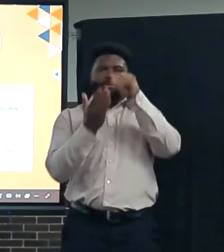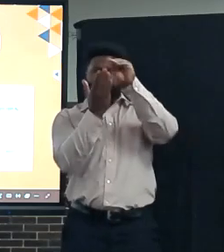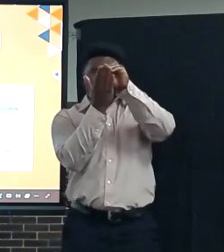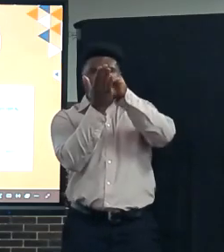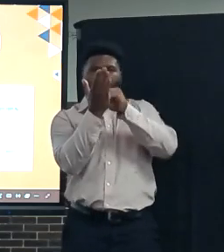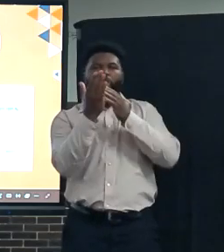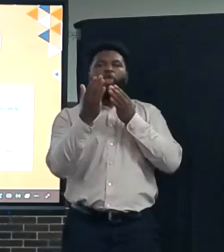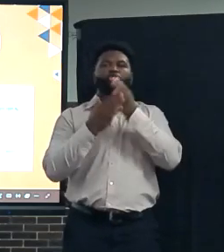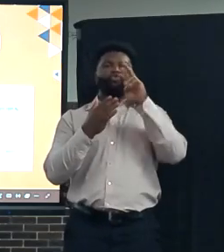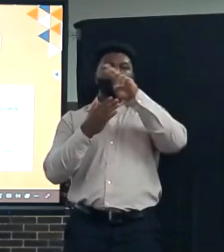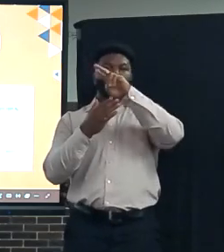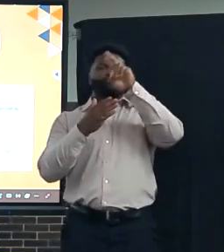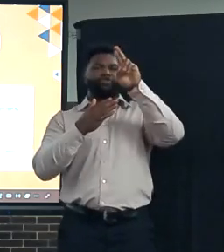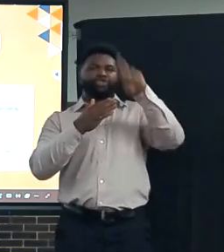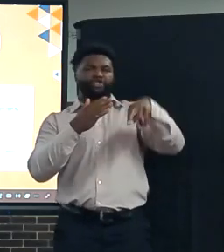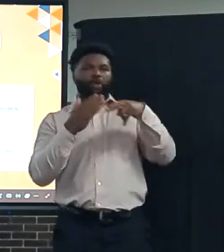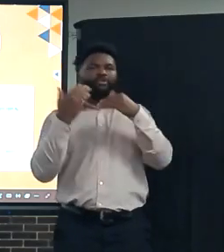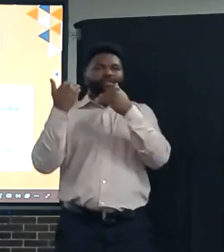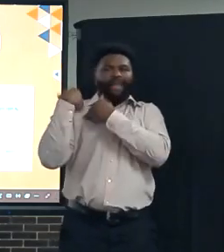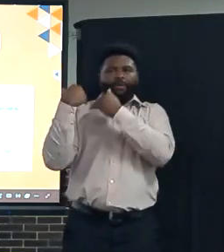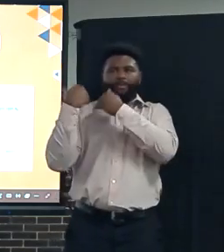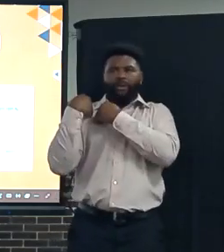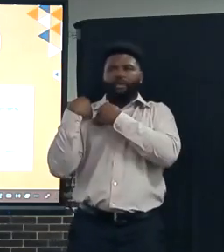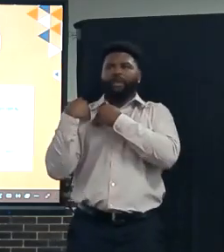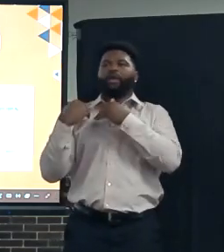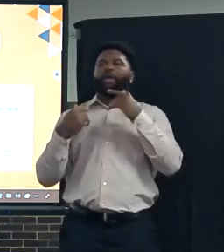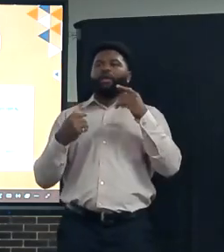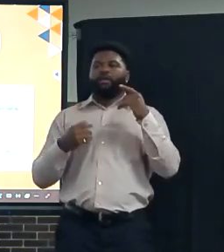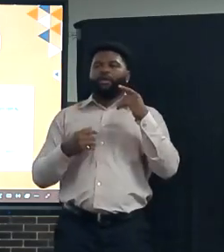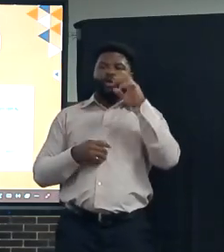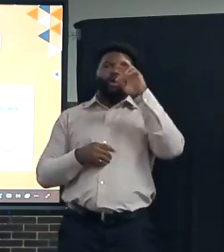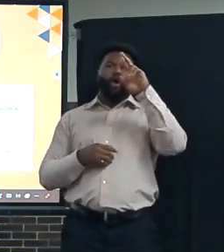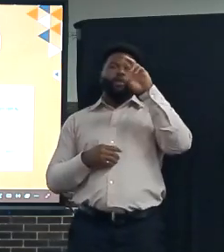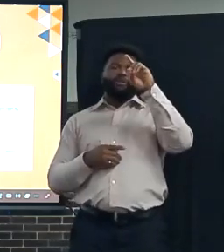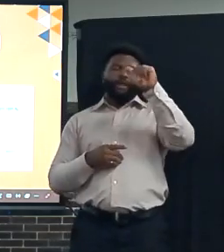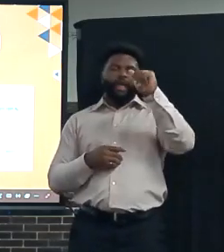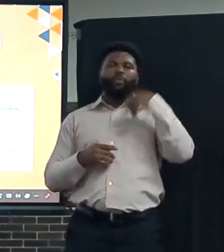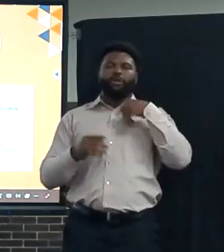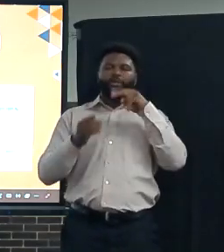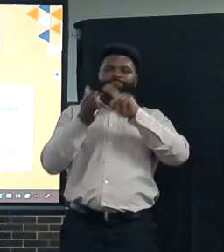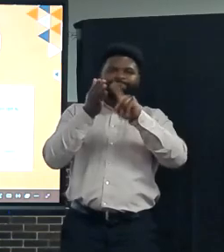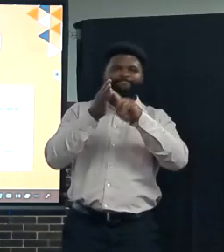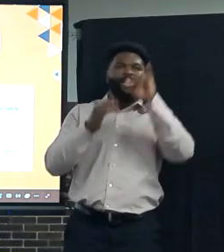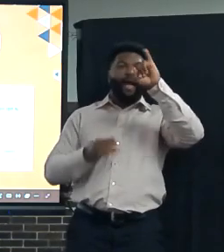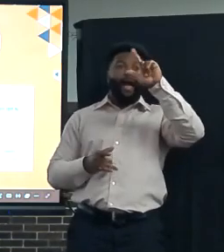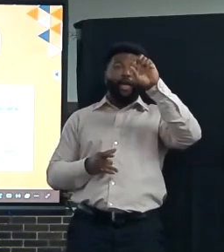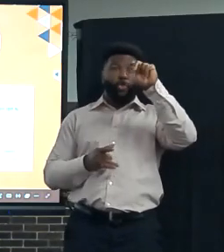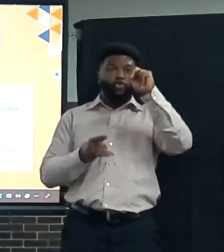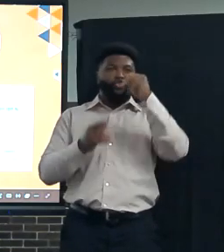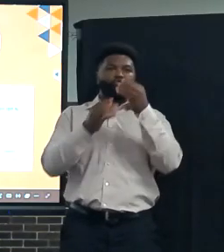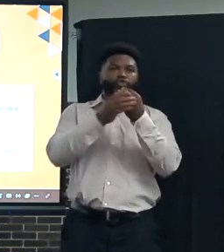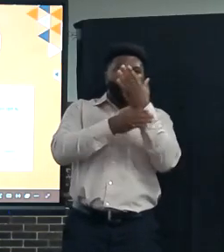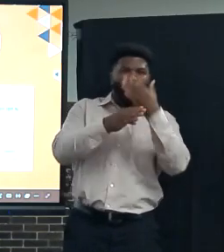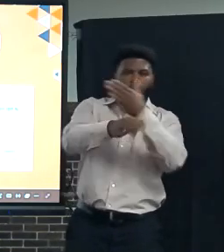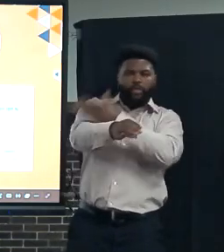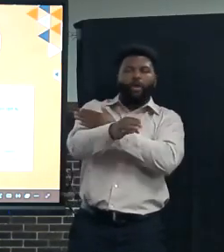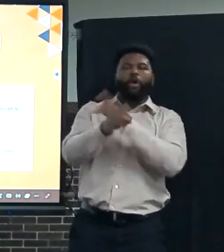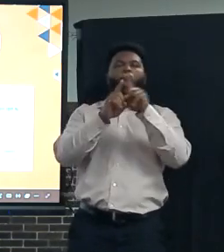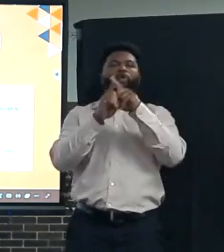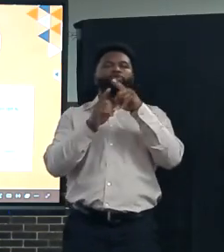through results-driven accountability. We look at iLearn growth, and we also look